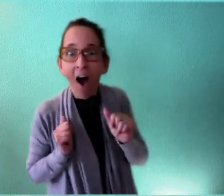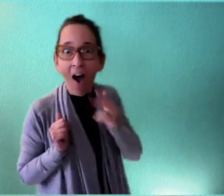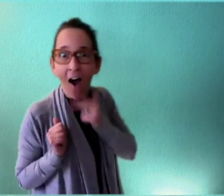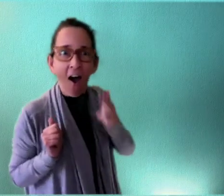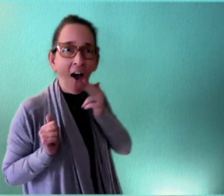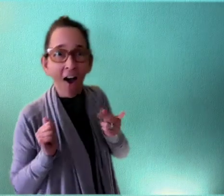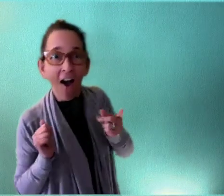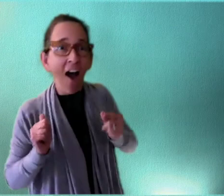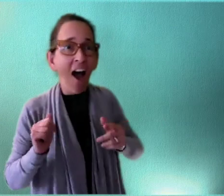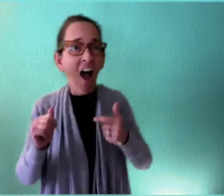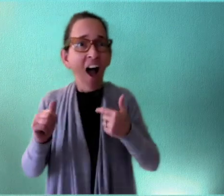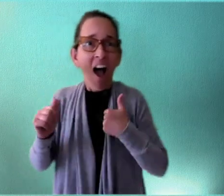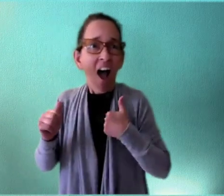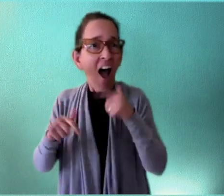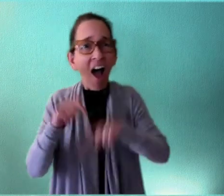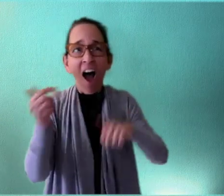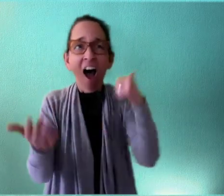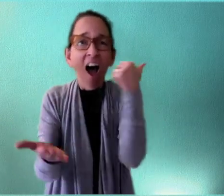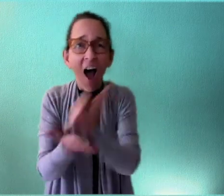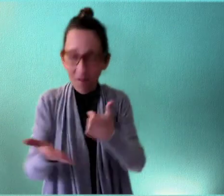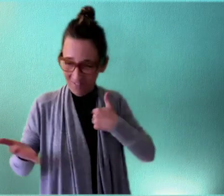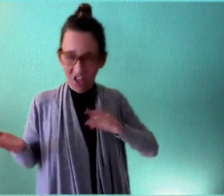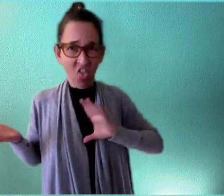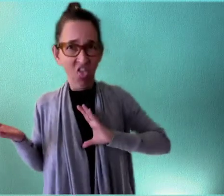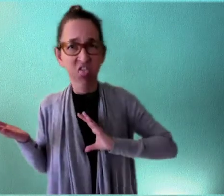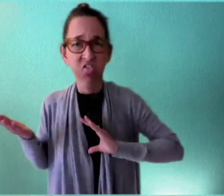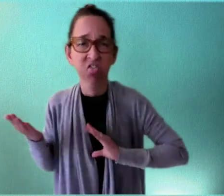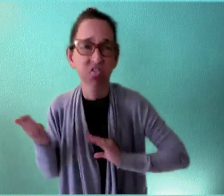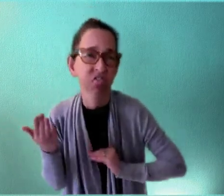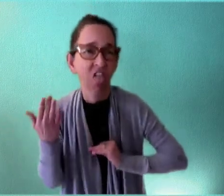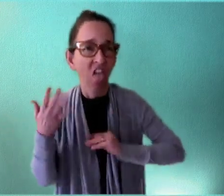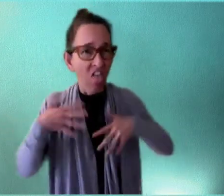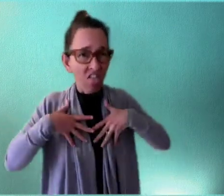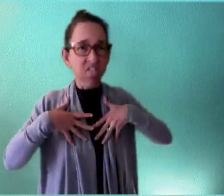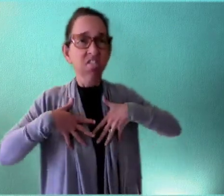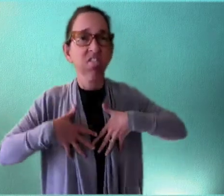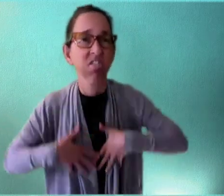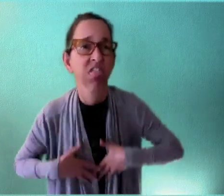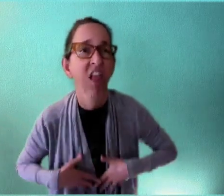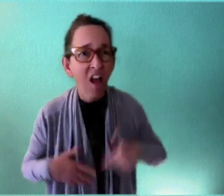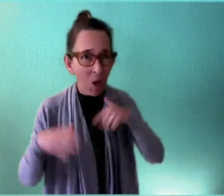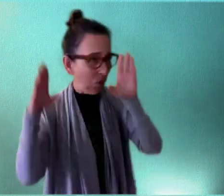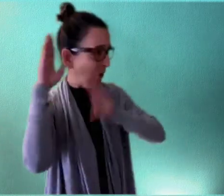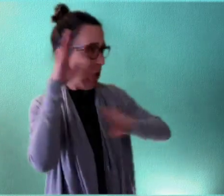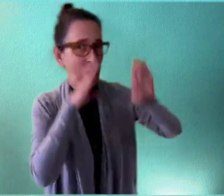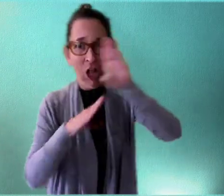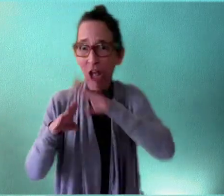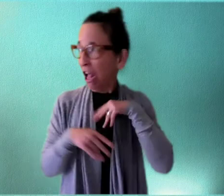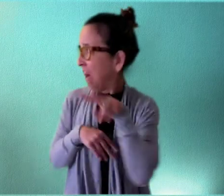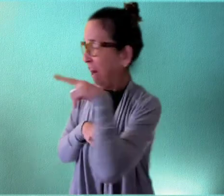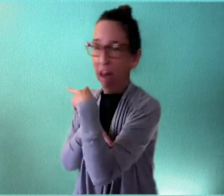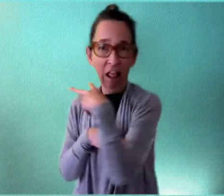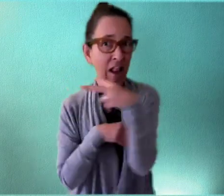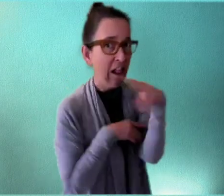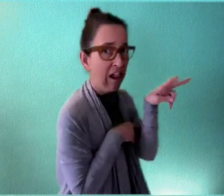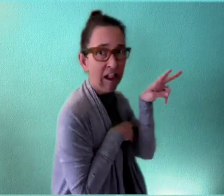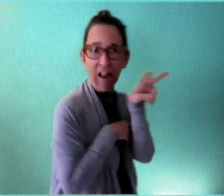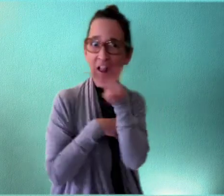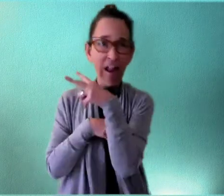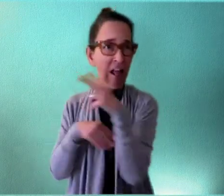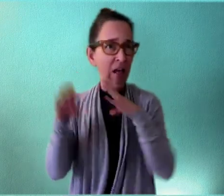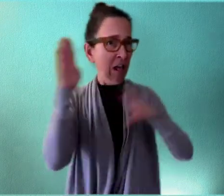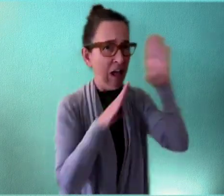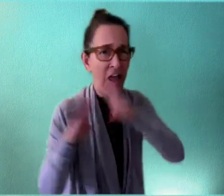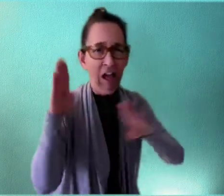I can't help but feel a little down, a little worried when I